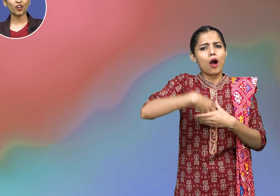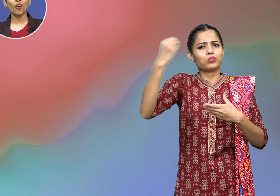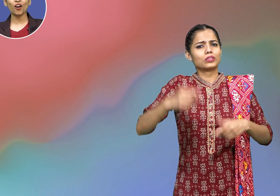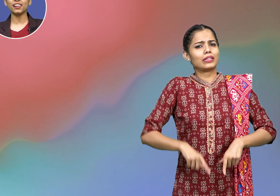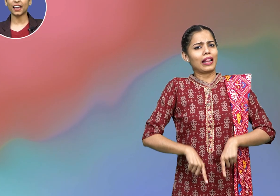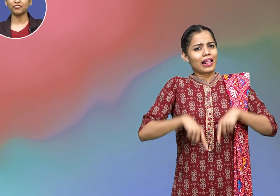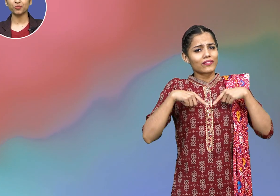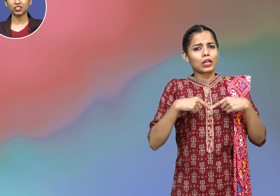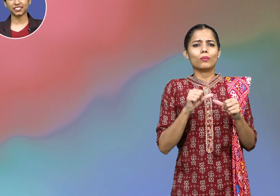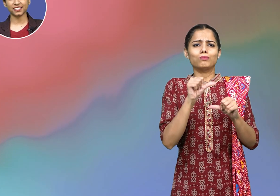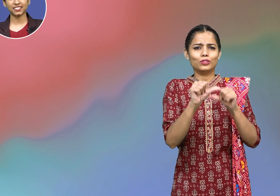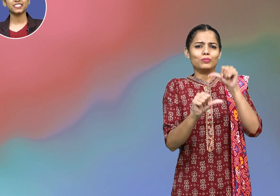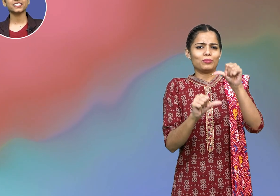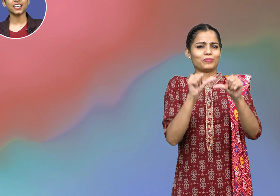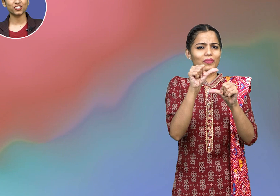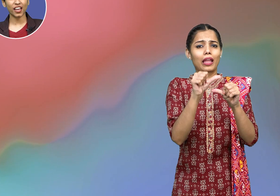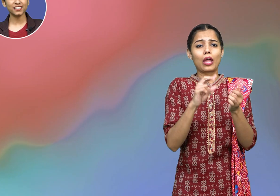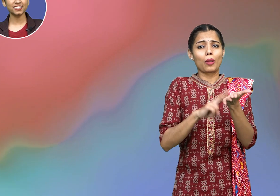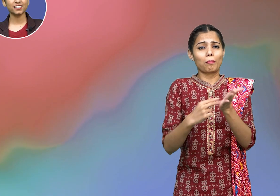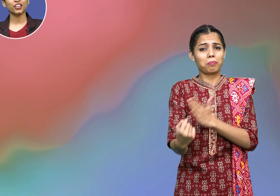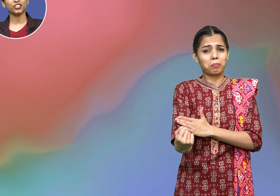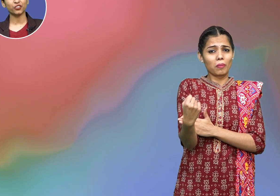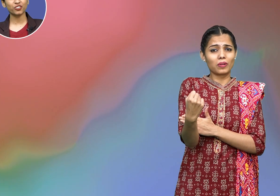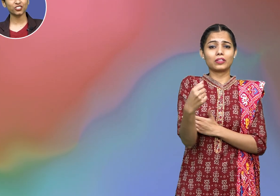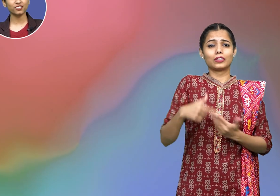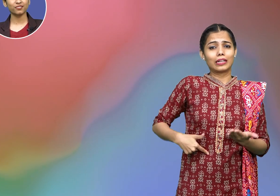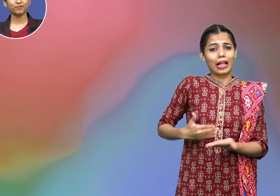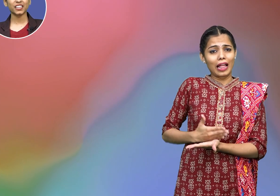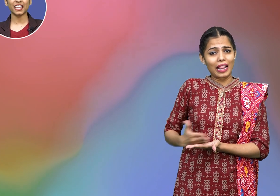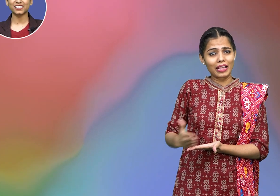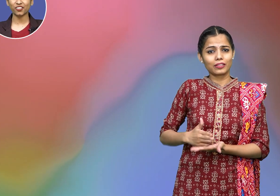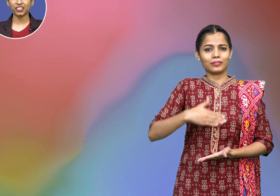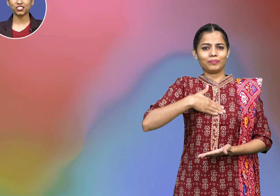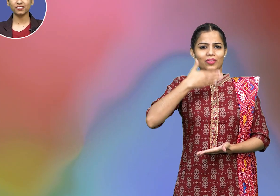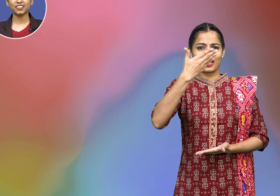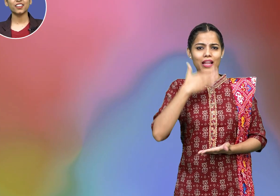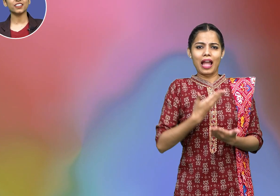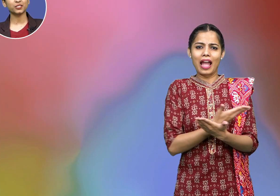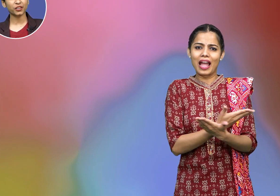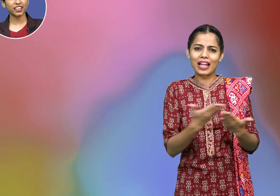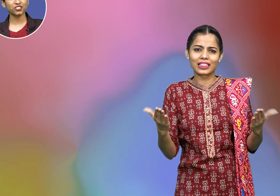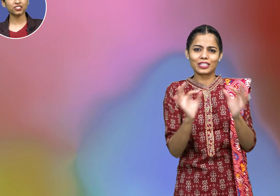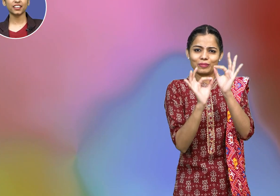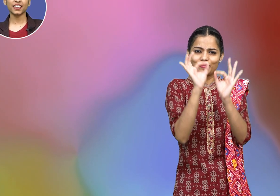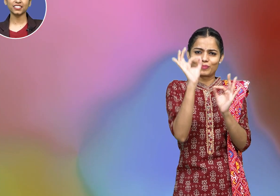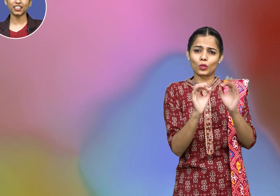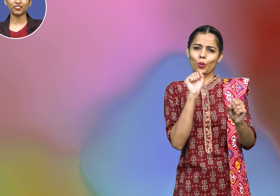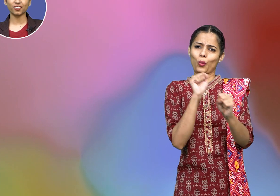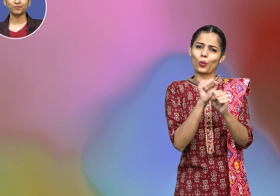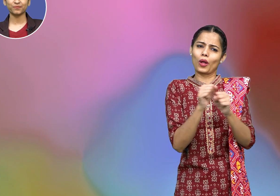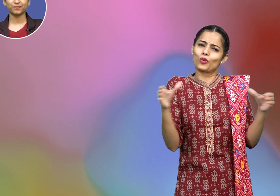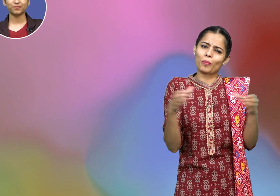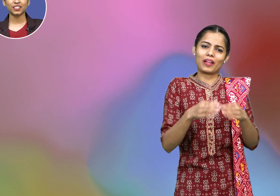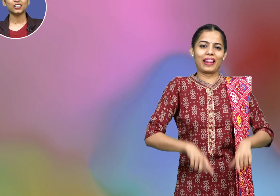out all life processes such as nutrition, excretion, respiration,